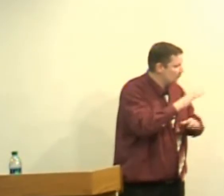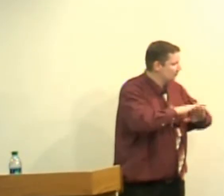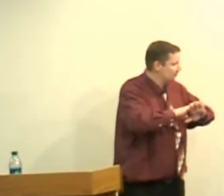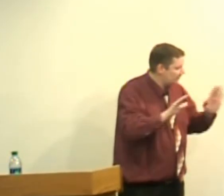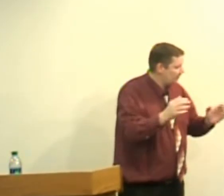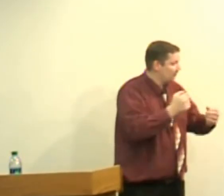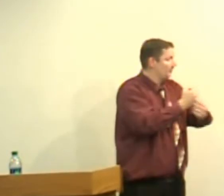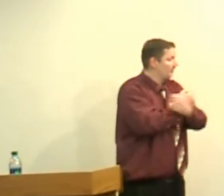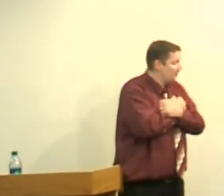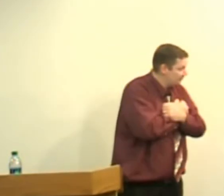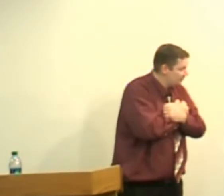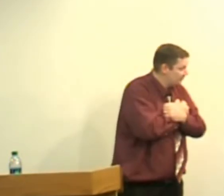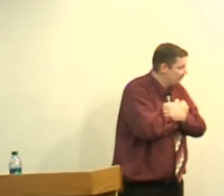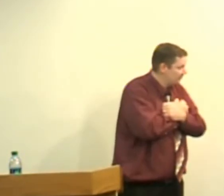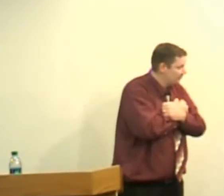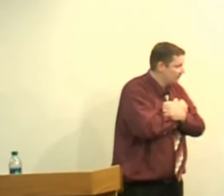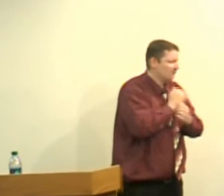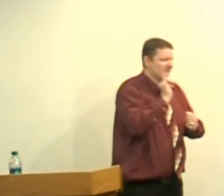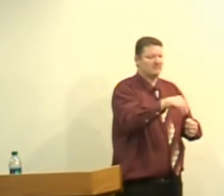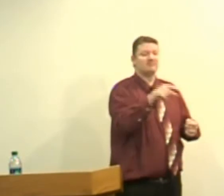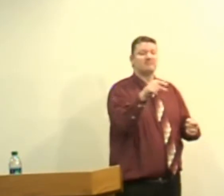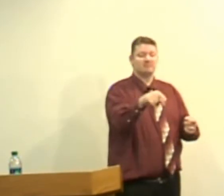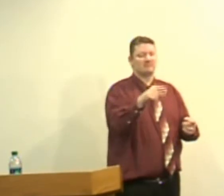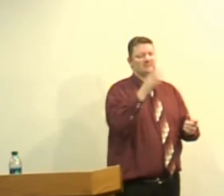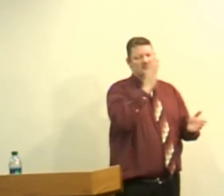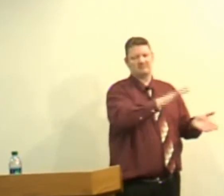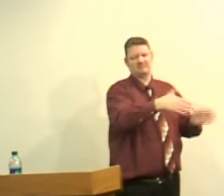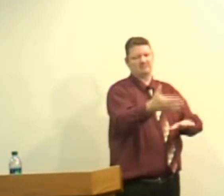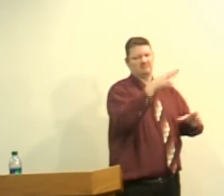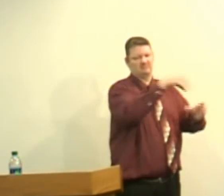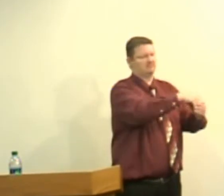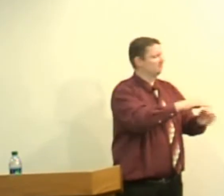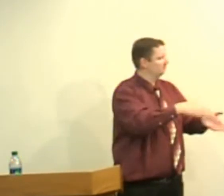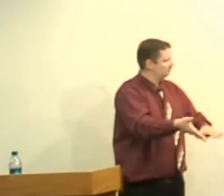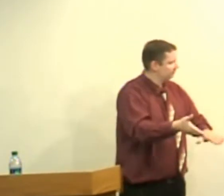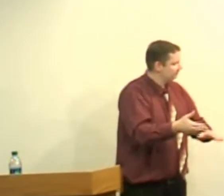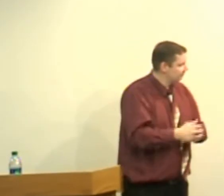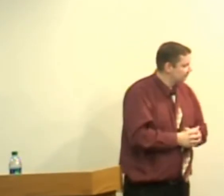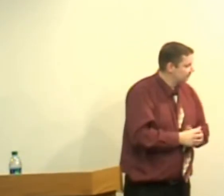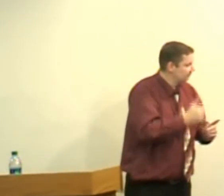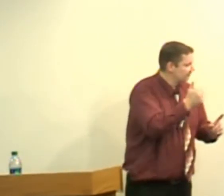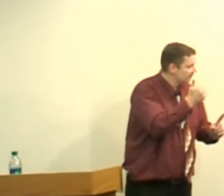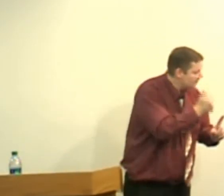who does not live, abideth in death.